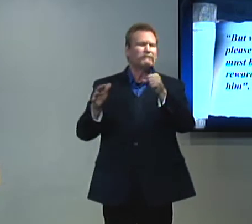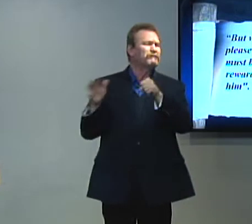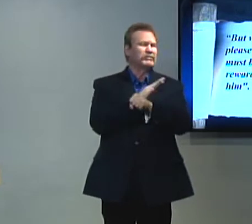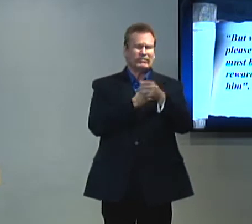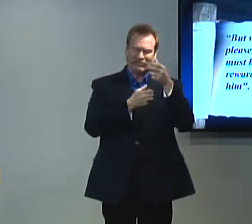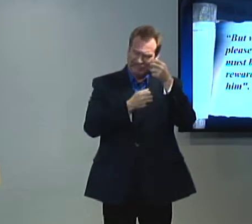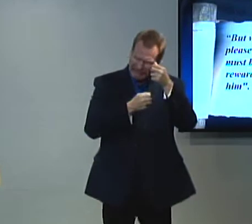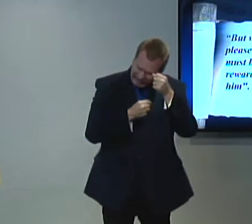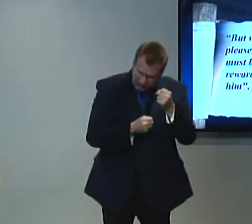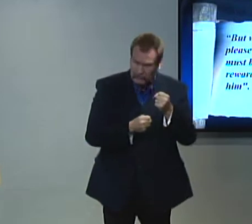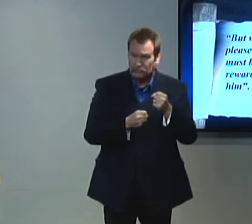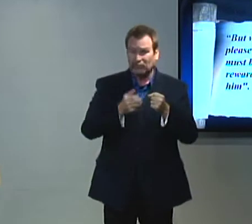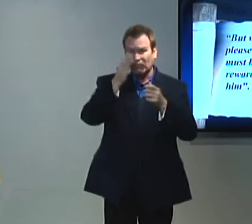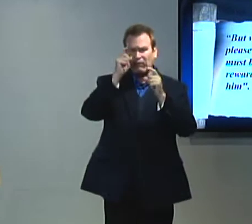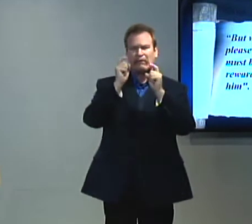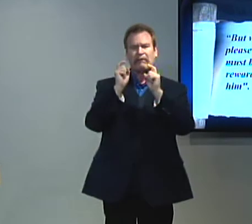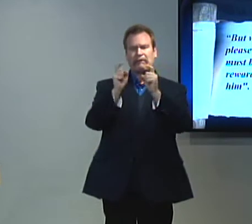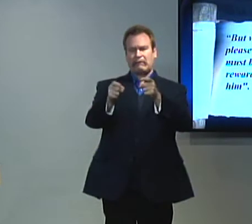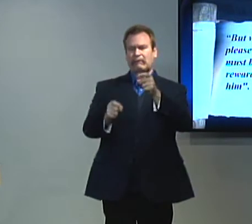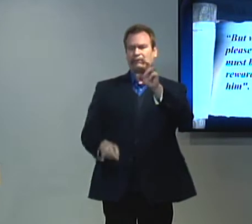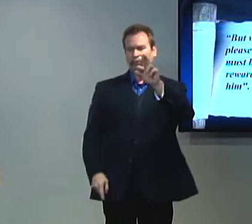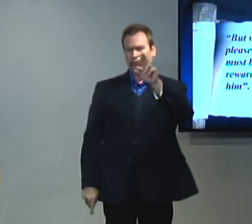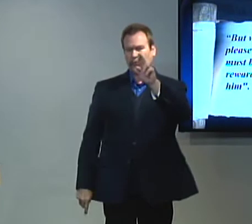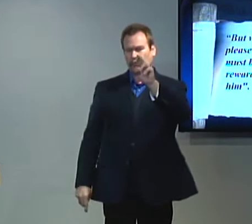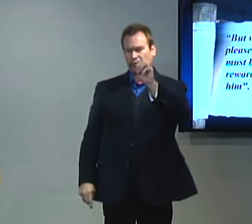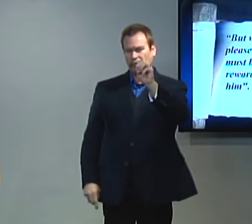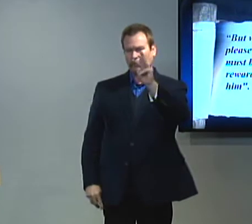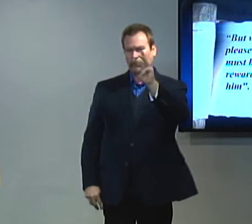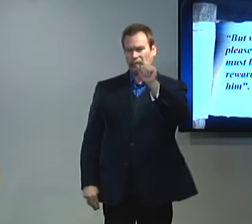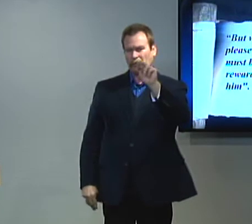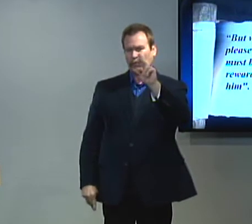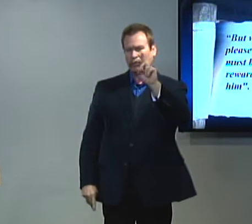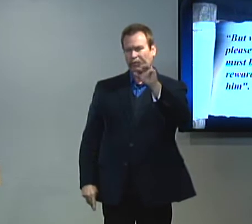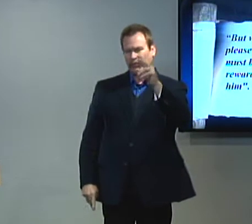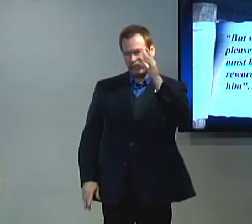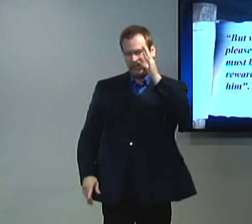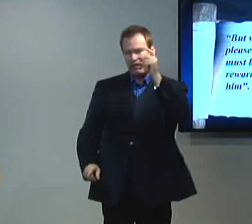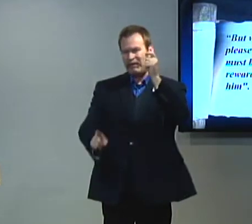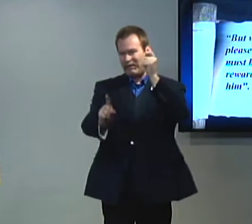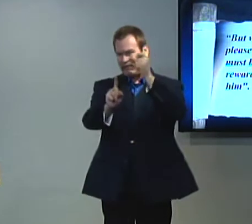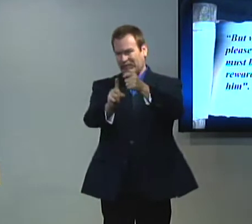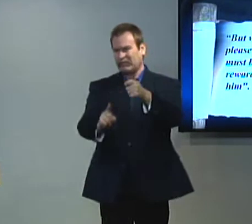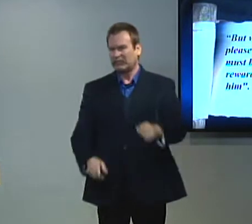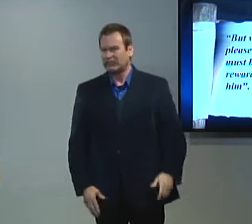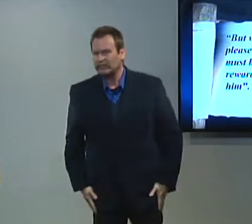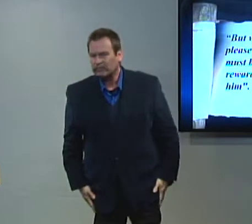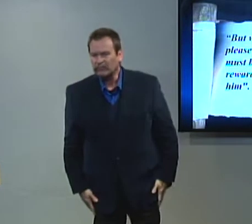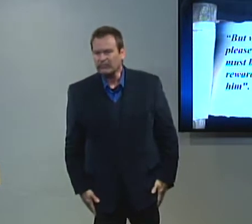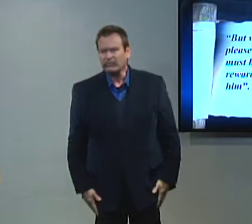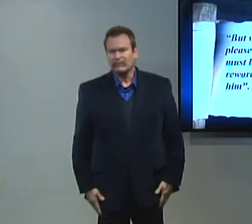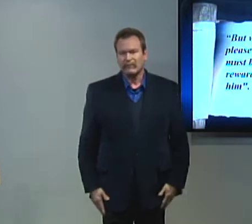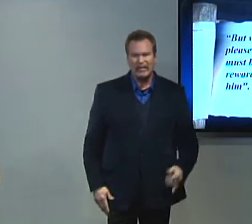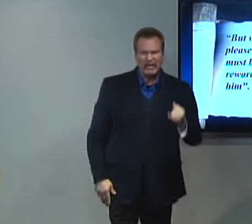enemies. He is saying to have a solid and complete faith, and God would reward them